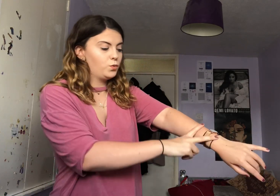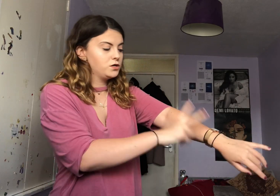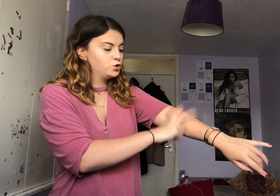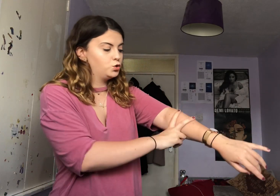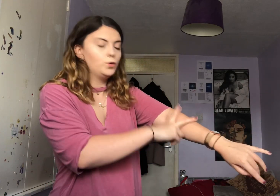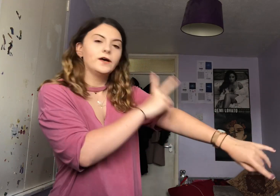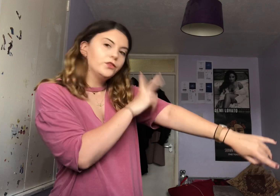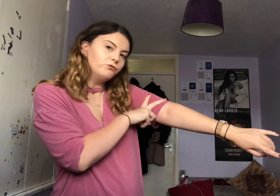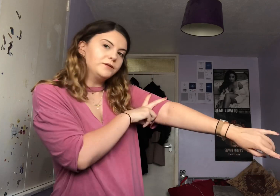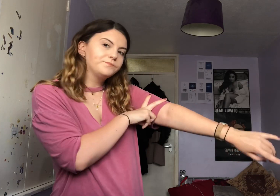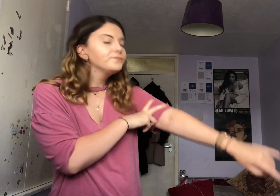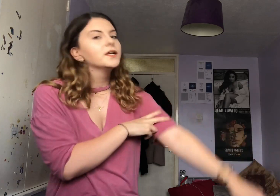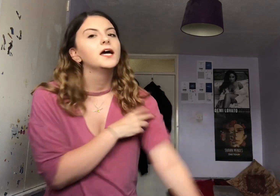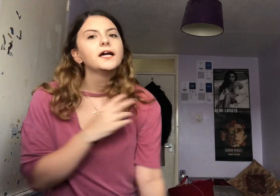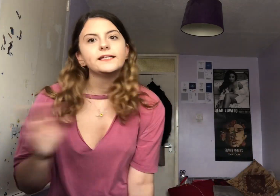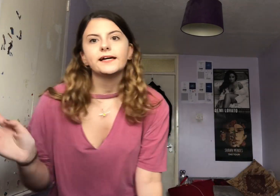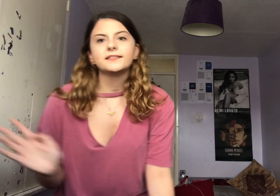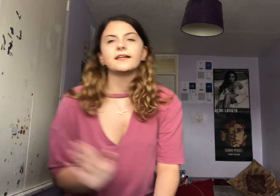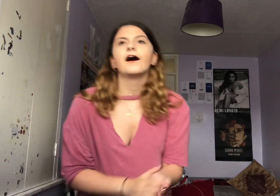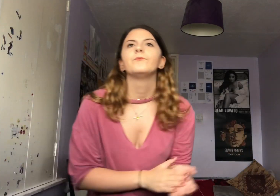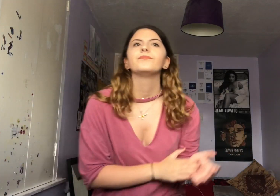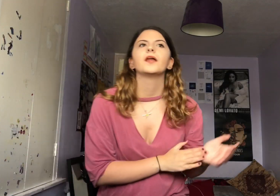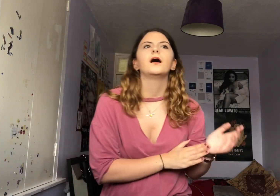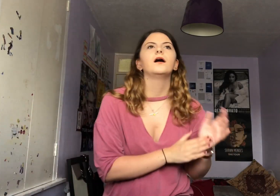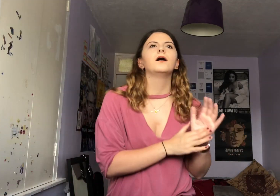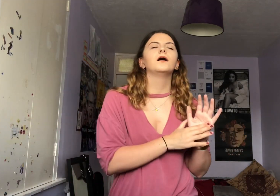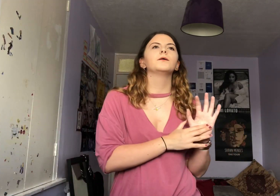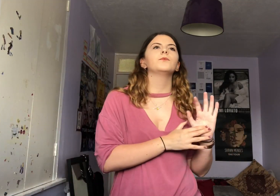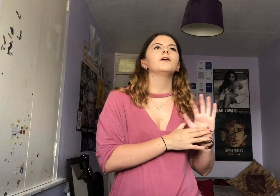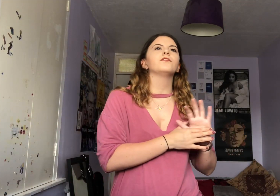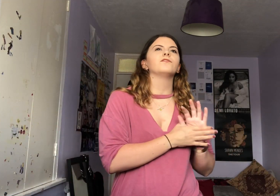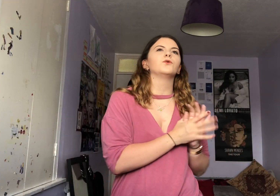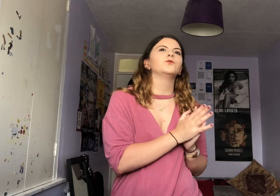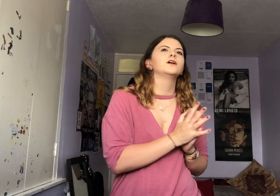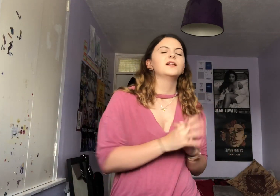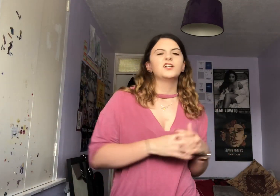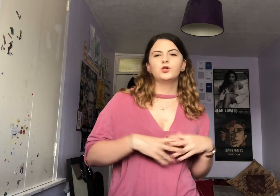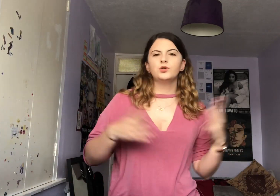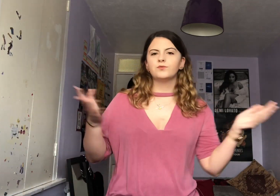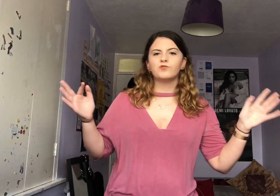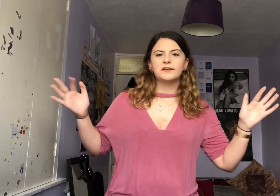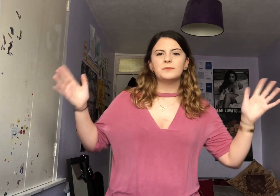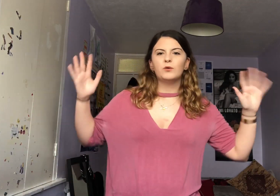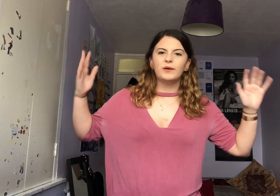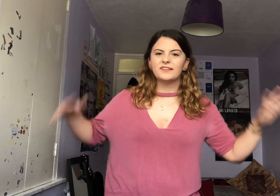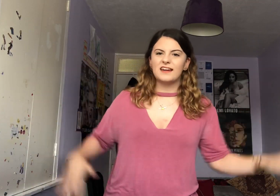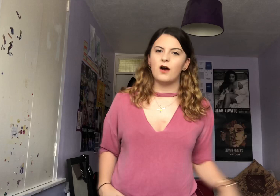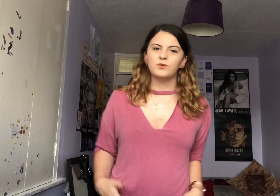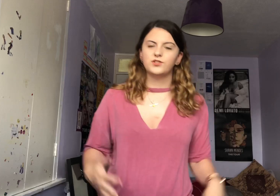1, 2, 3. That's that. What other food? Do some random little bits now. Let's